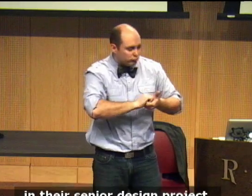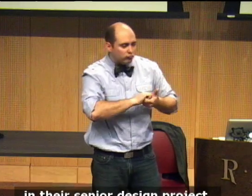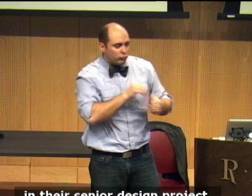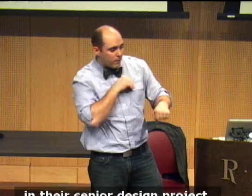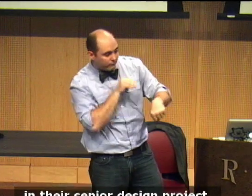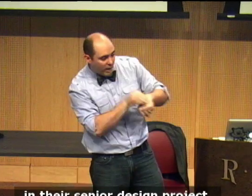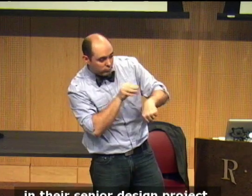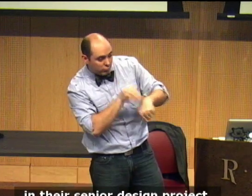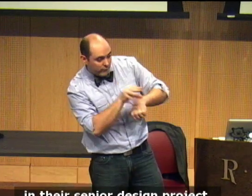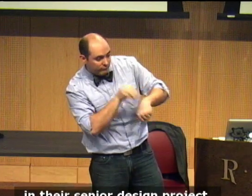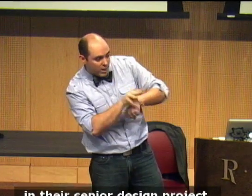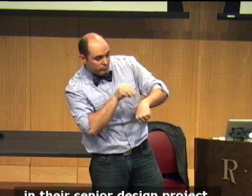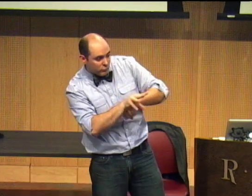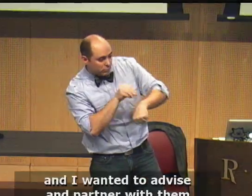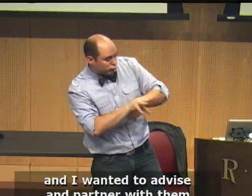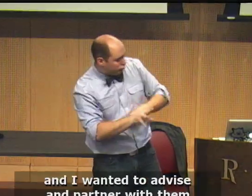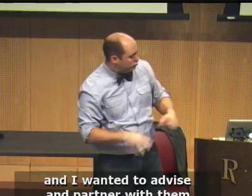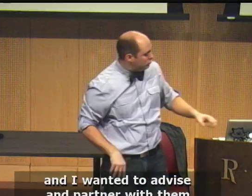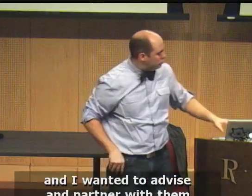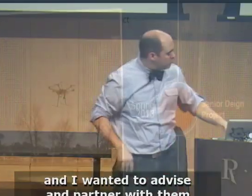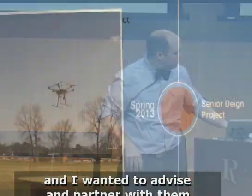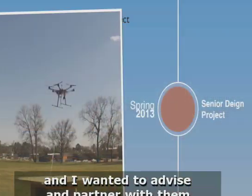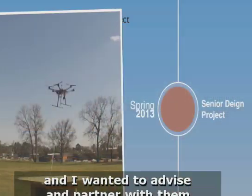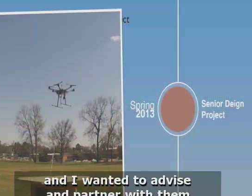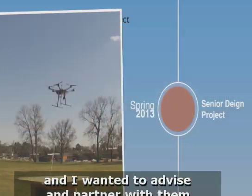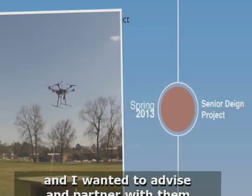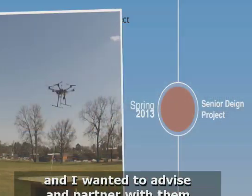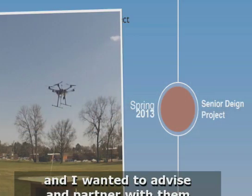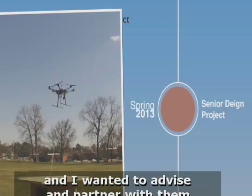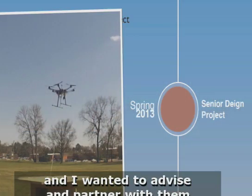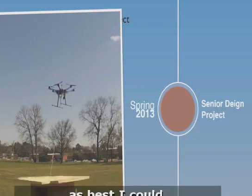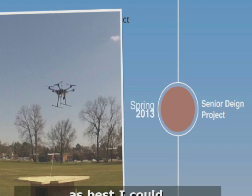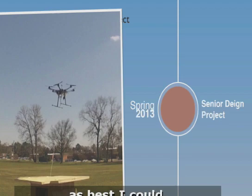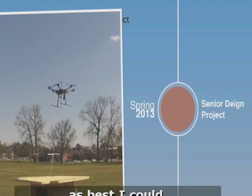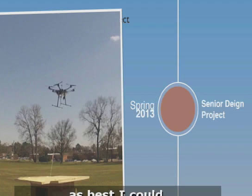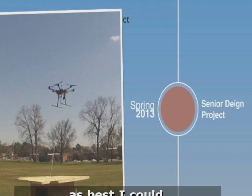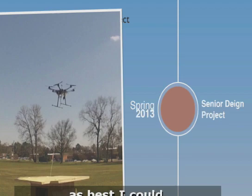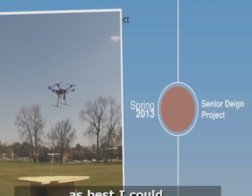in their senior design project, and I wanted to advise and partner with them as best I could.